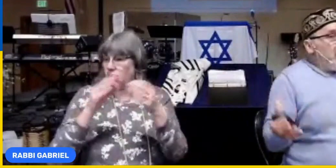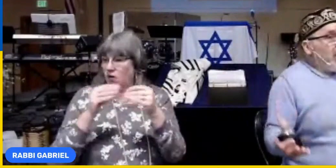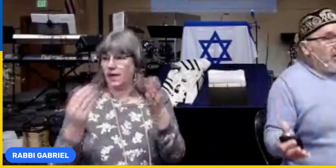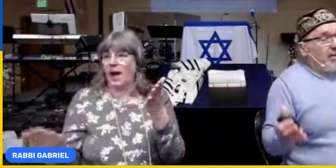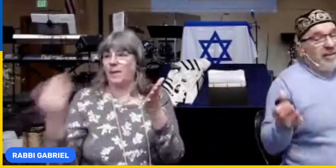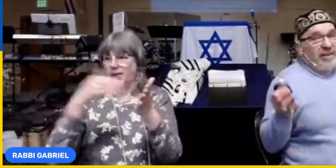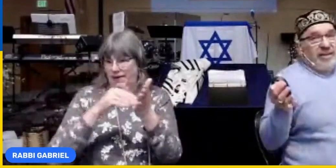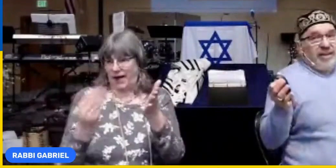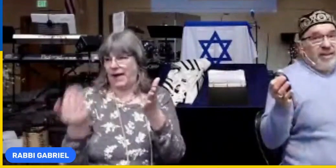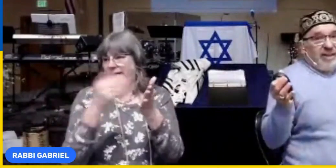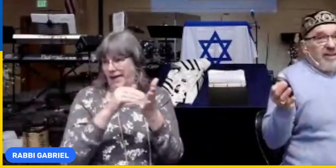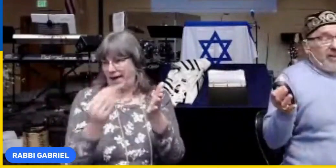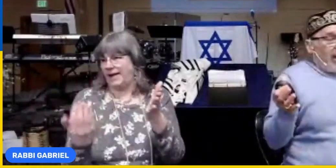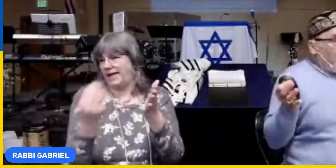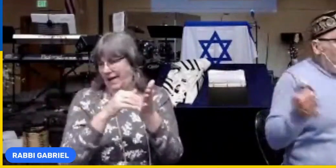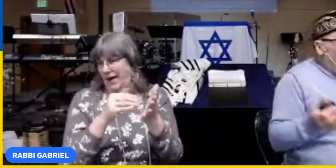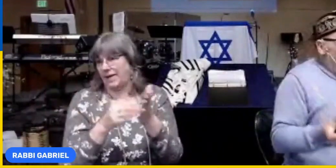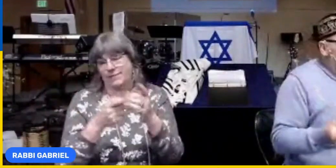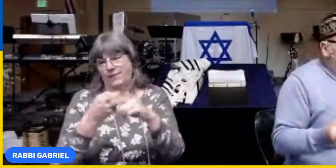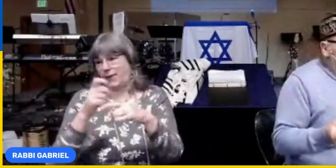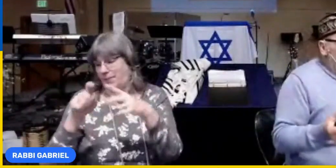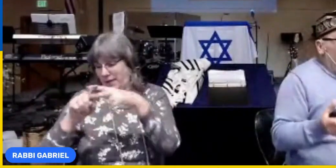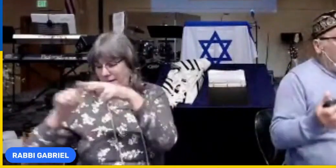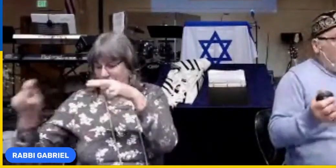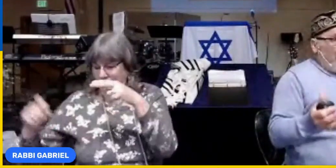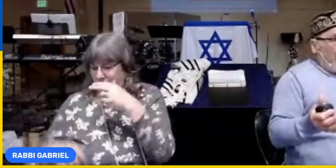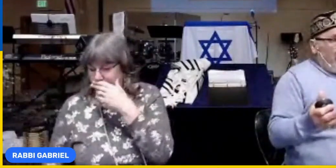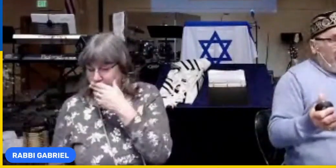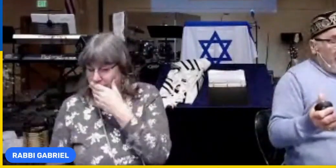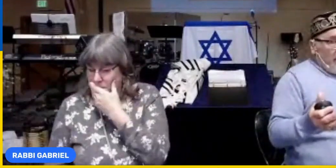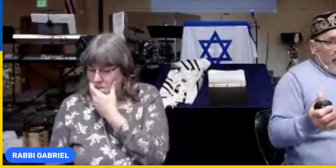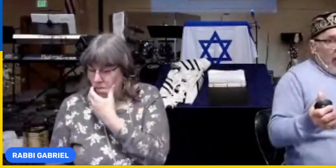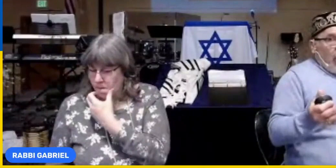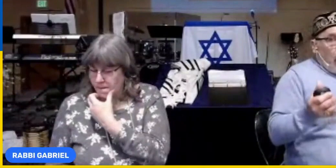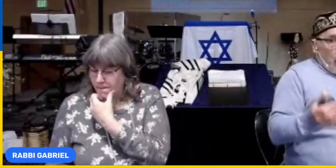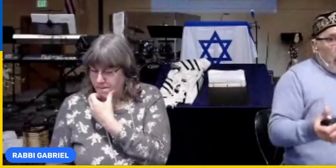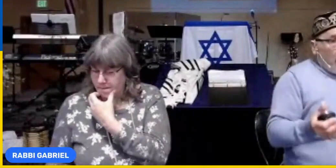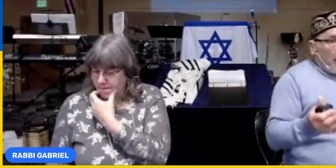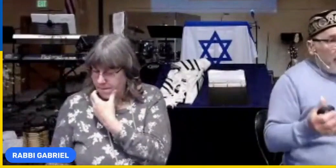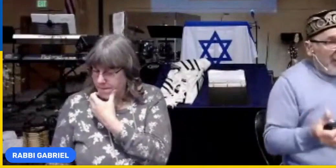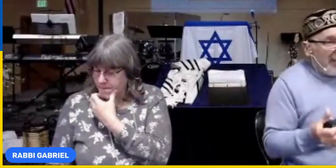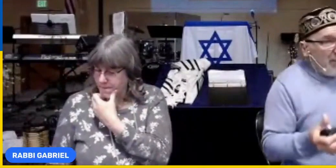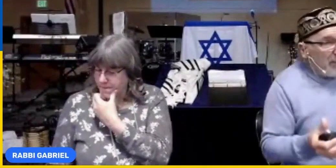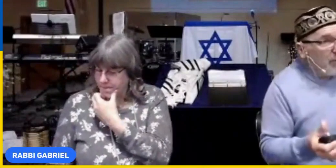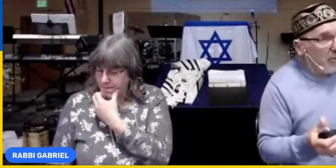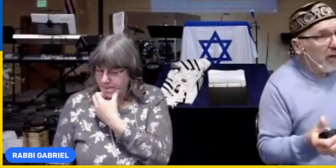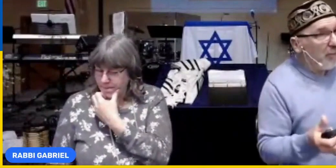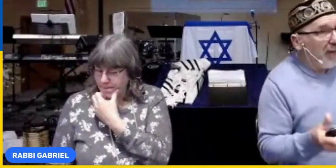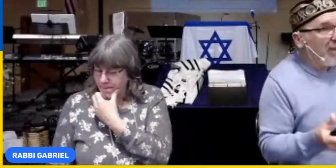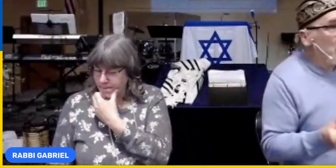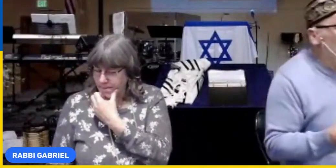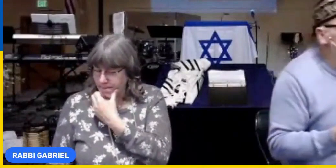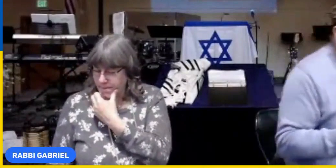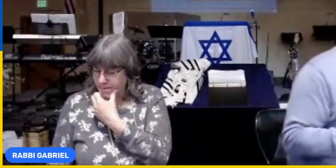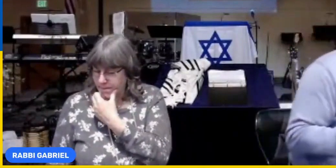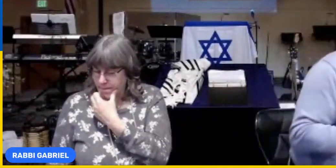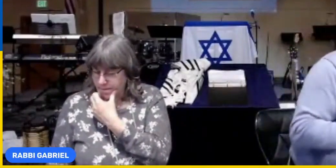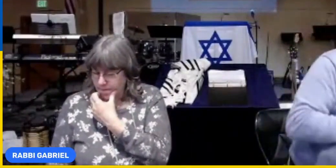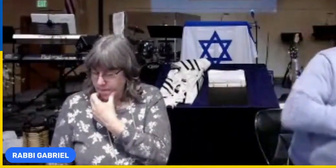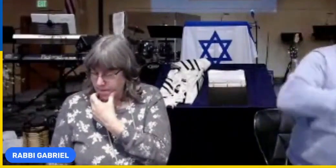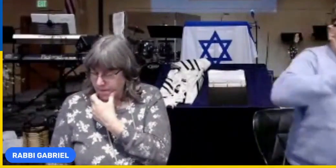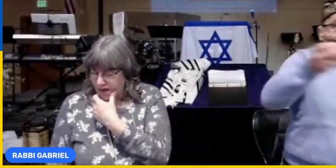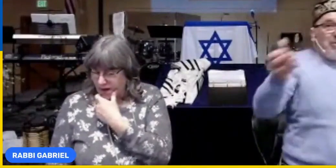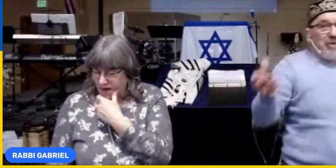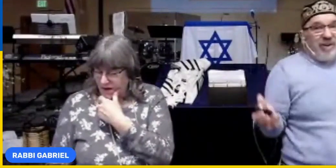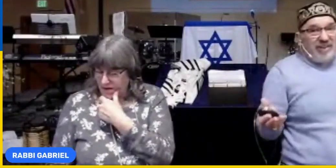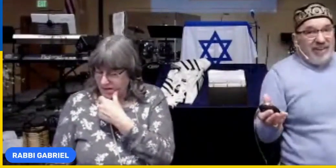there was a real, at that time, because of the work of the disciples who had obeyed Yeshua